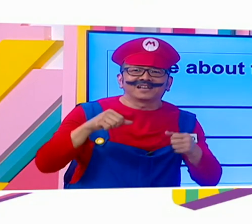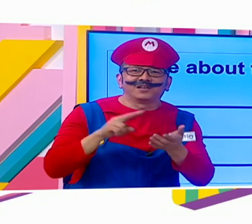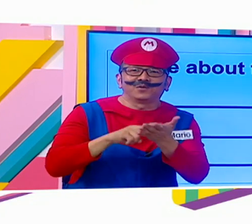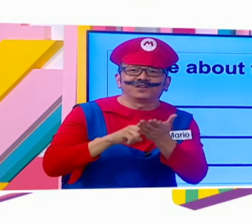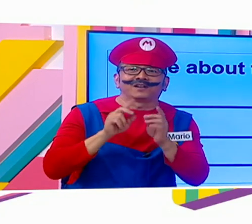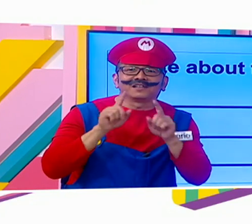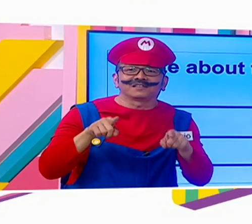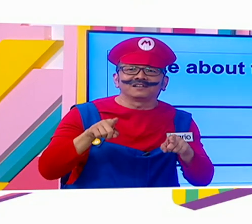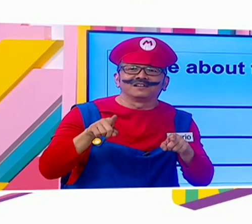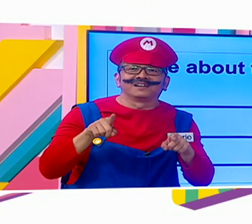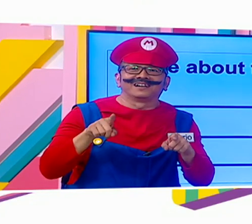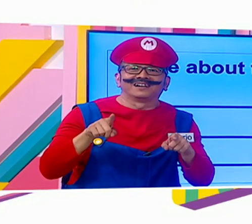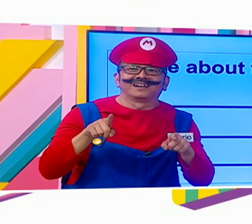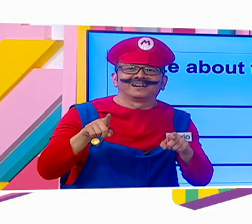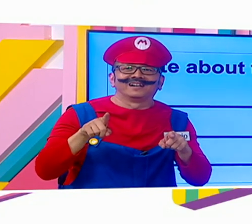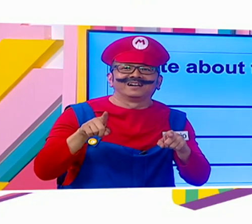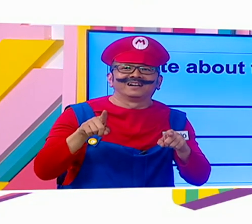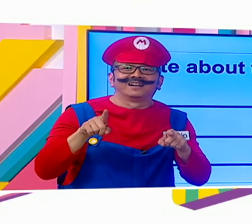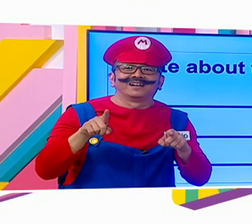Anis, can you read your answer?